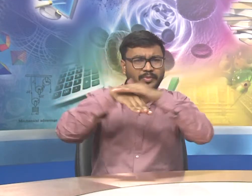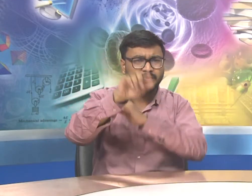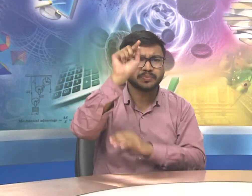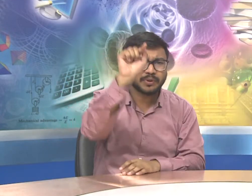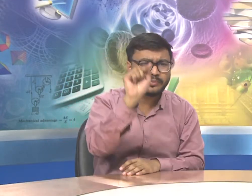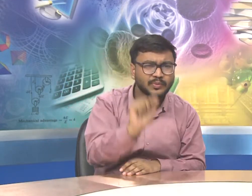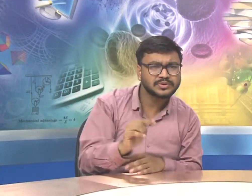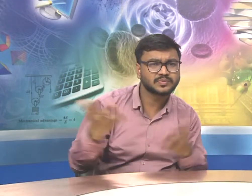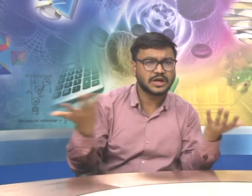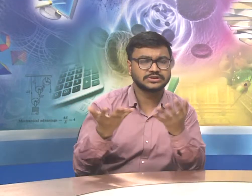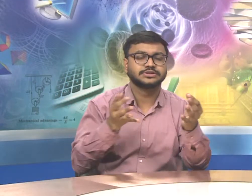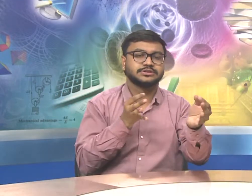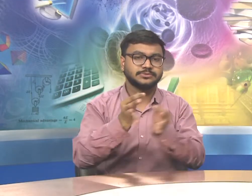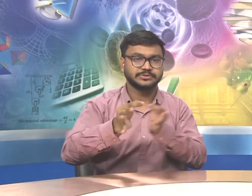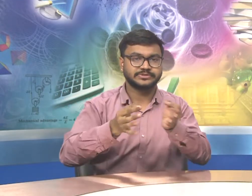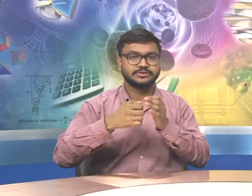Role and the functions of the Supreme Court.